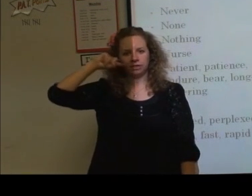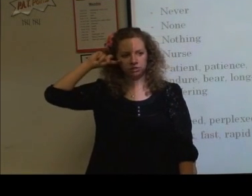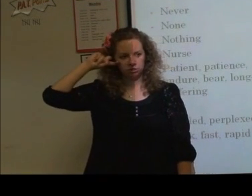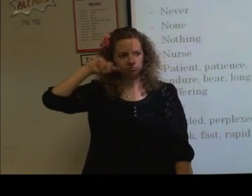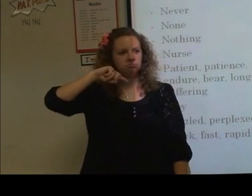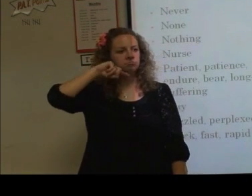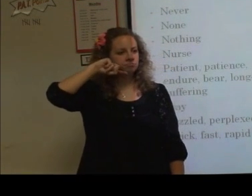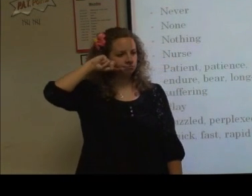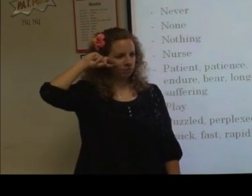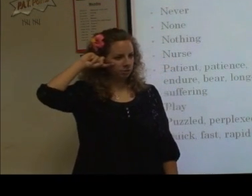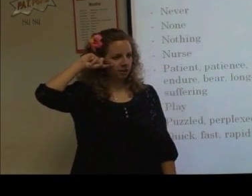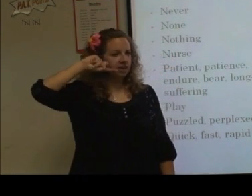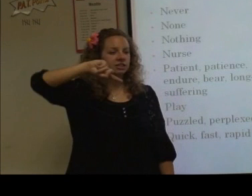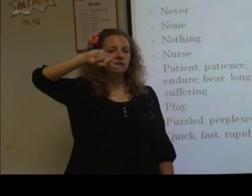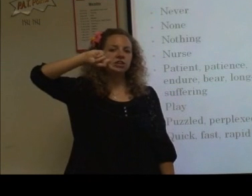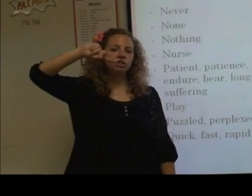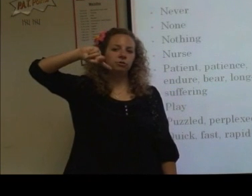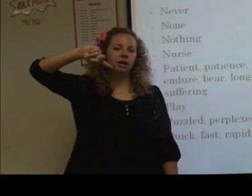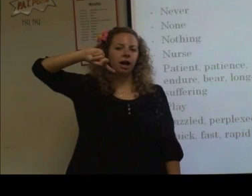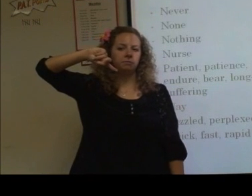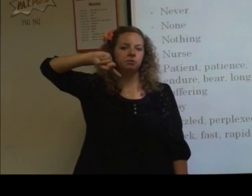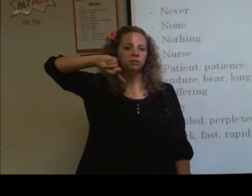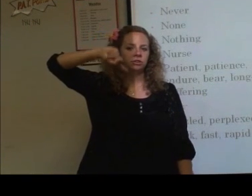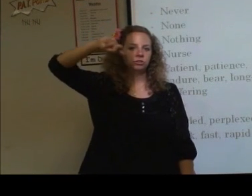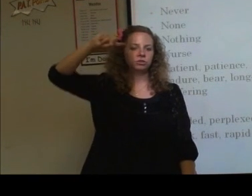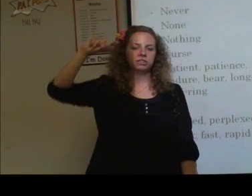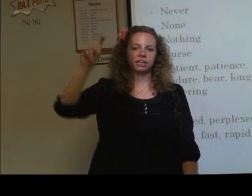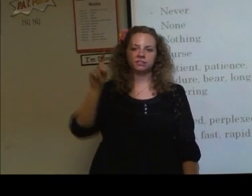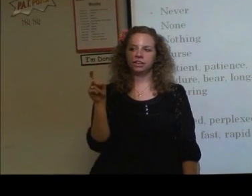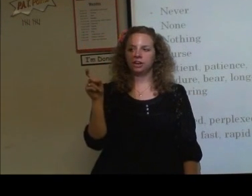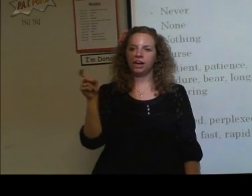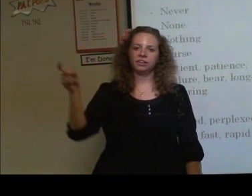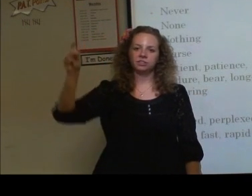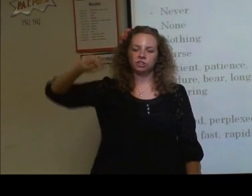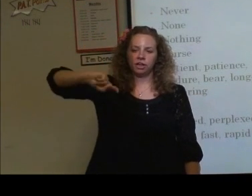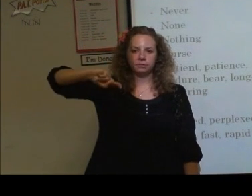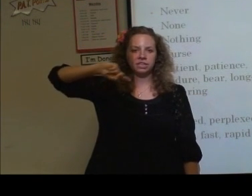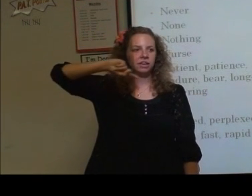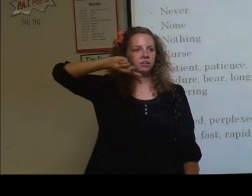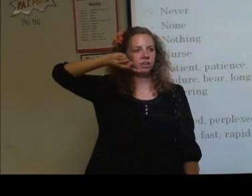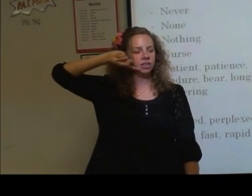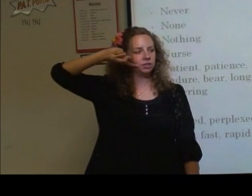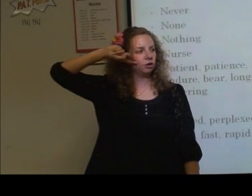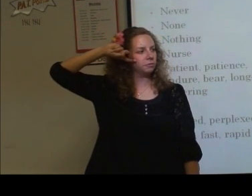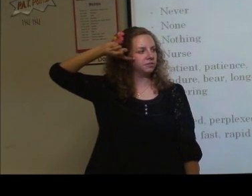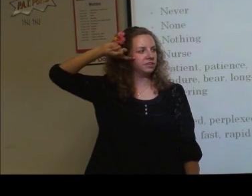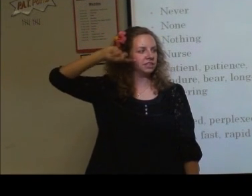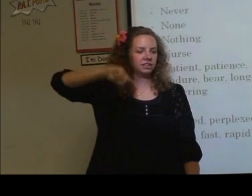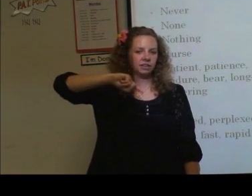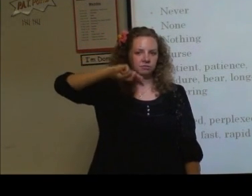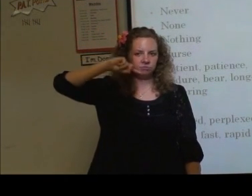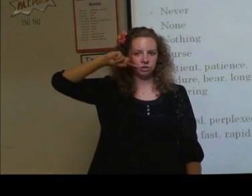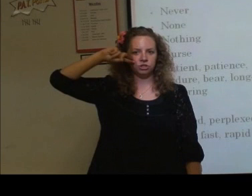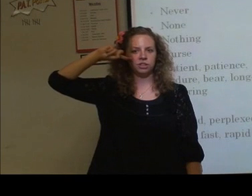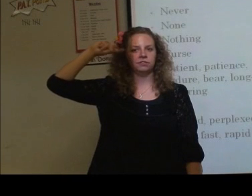razor. This way. And it's actually going up. So it's like take your X and turn it upside down and then go up your face like that. So it's shaving